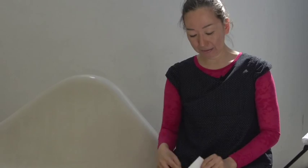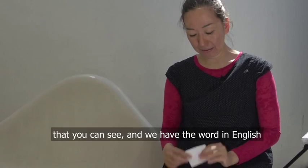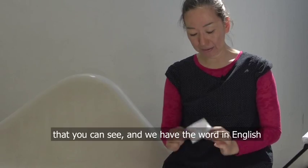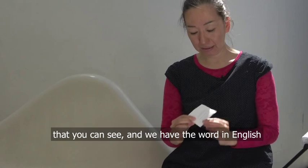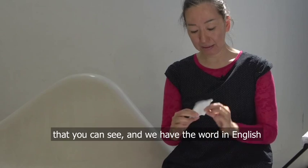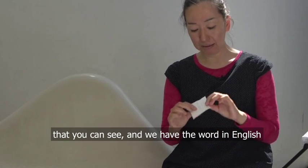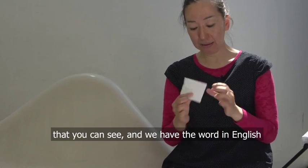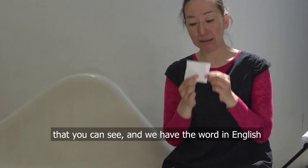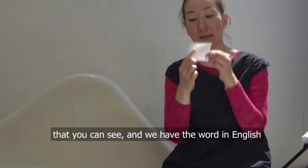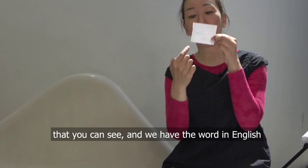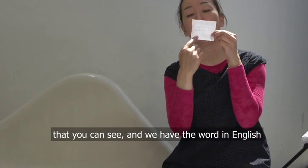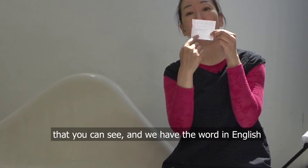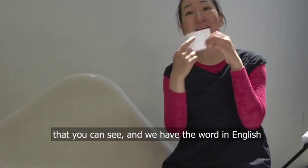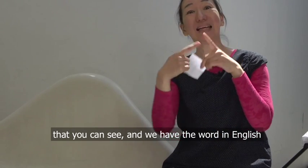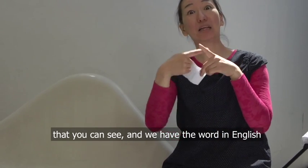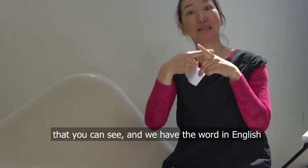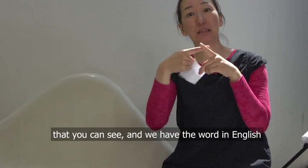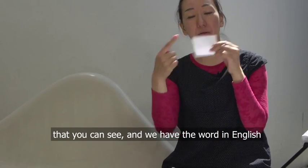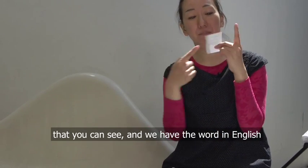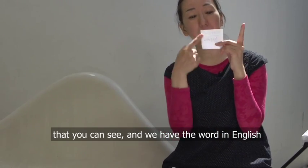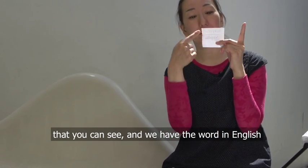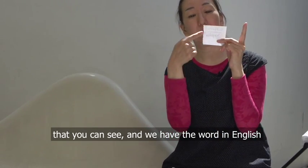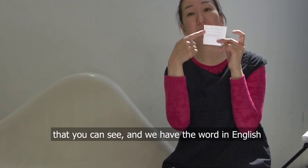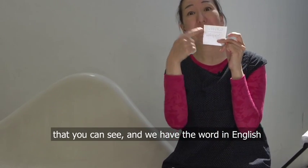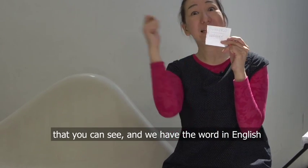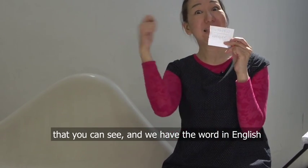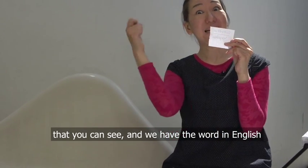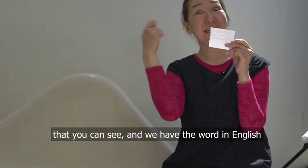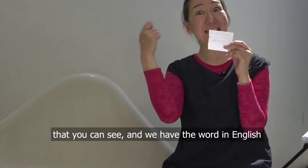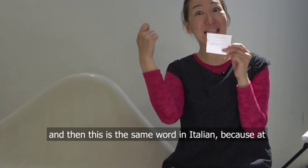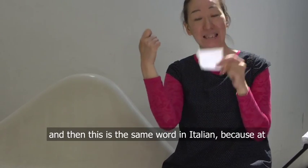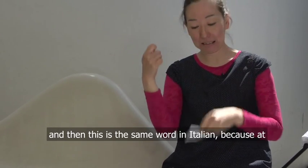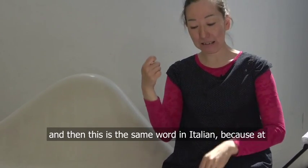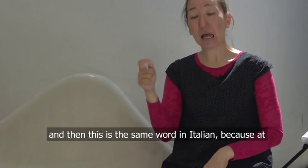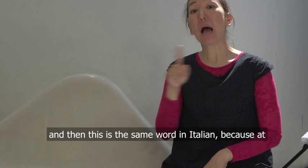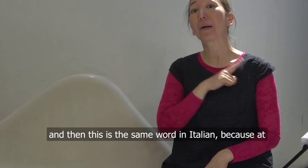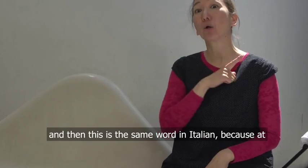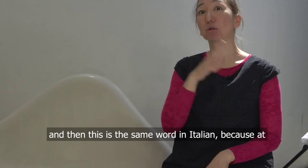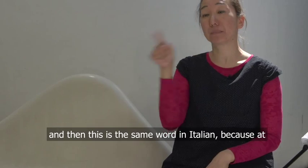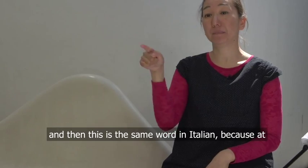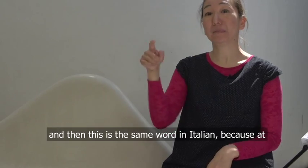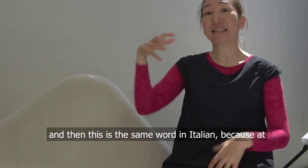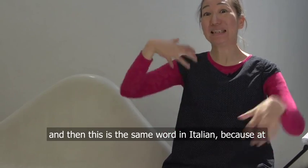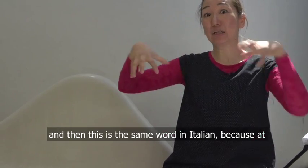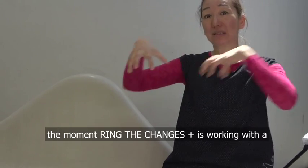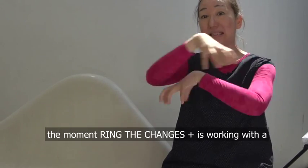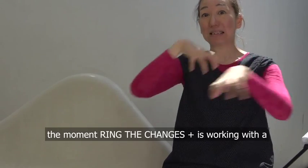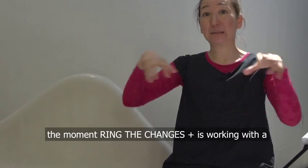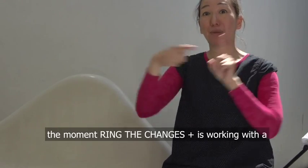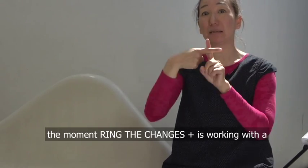that you can see. We have the English, the word in English, and then this is the same word in Italian, because at the moment,